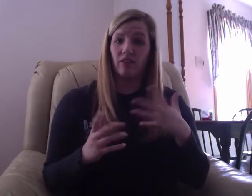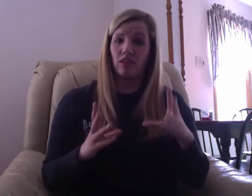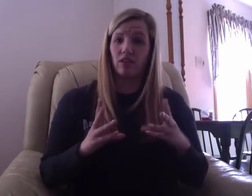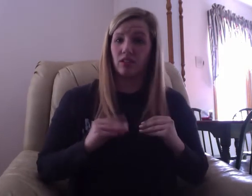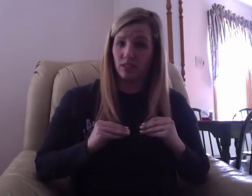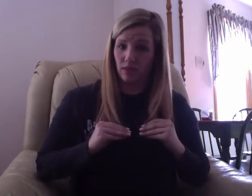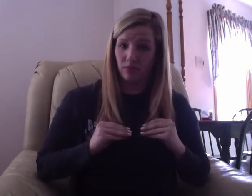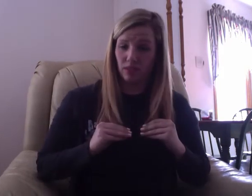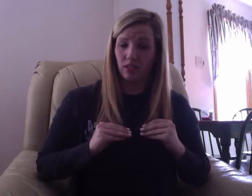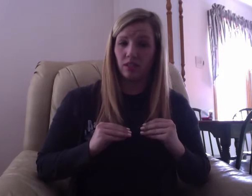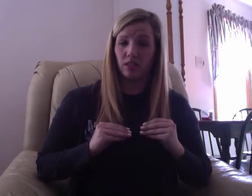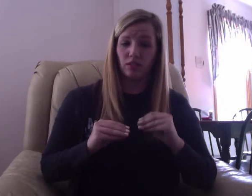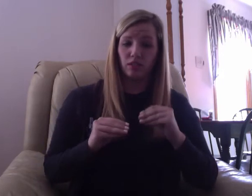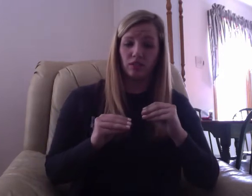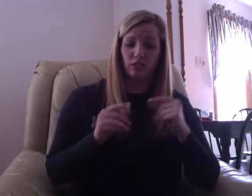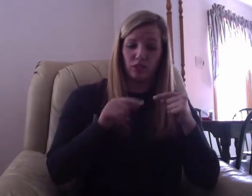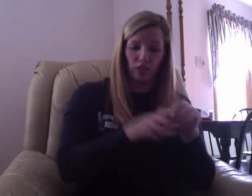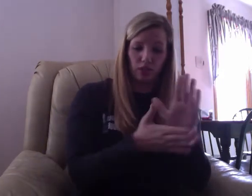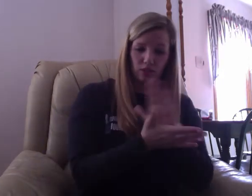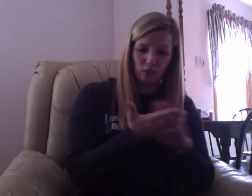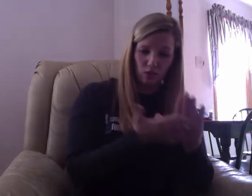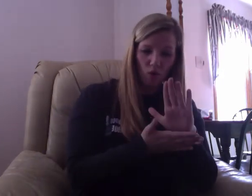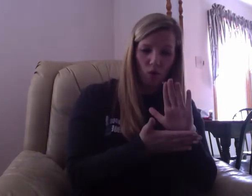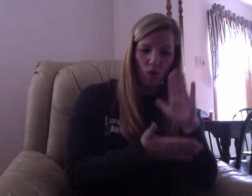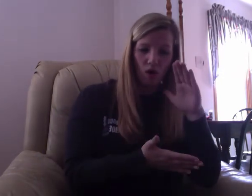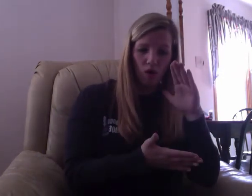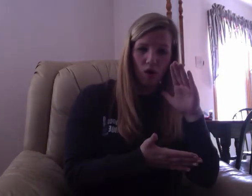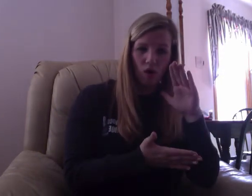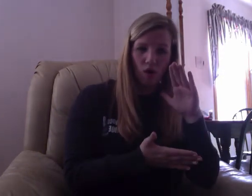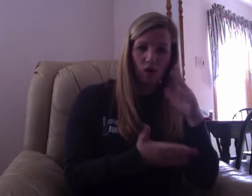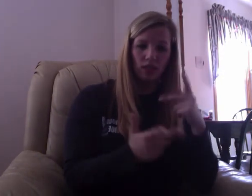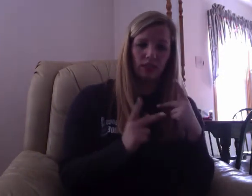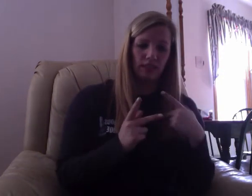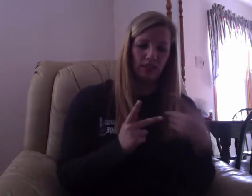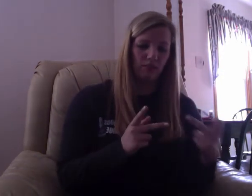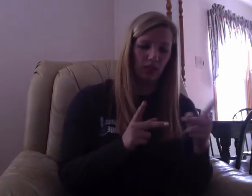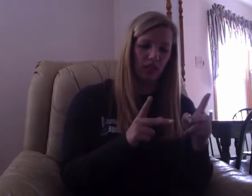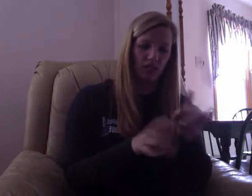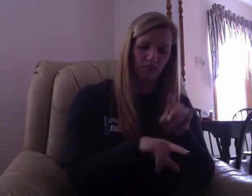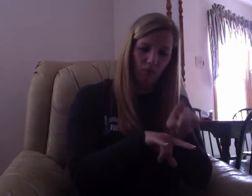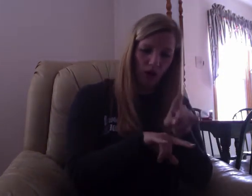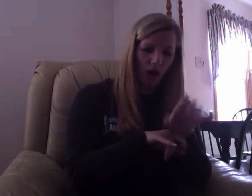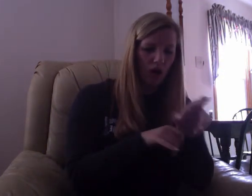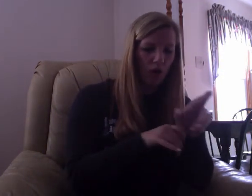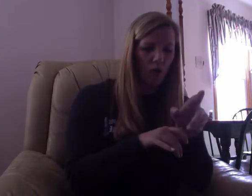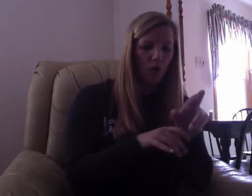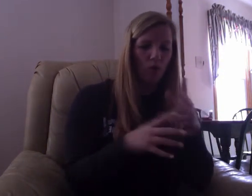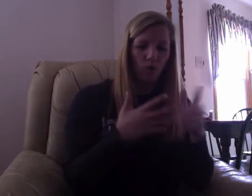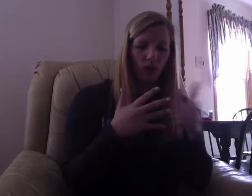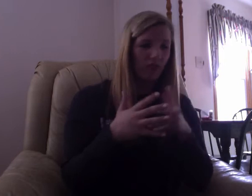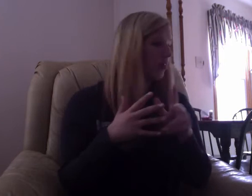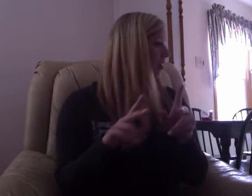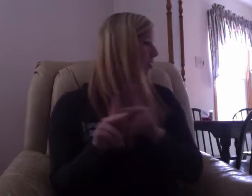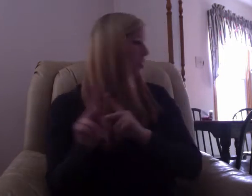if you feel like you're constantly harassed or biased towards, there's less of a chance that the person will complete their college